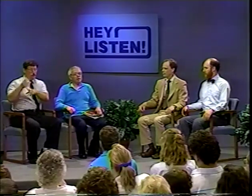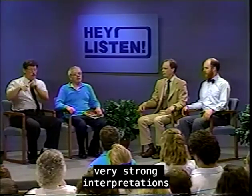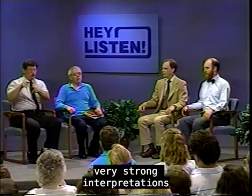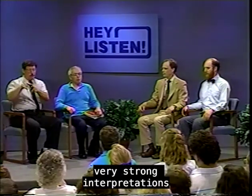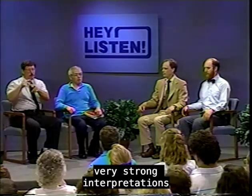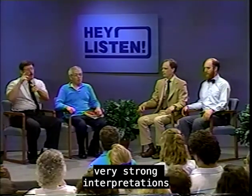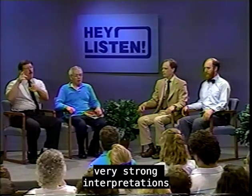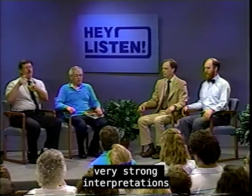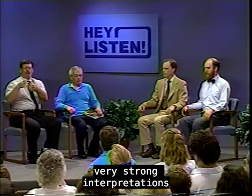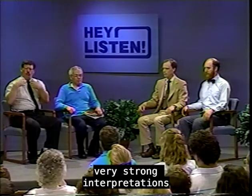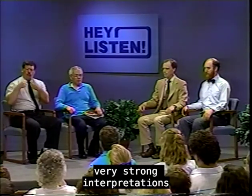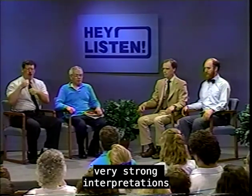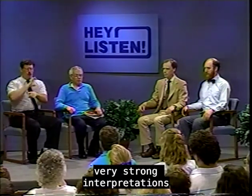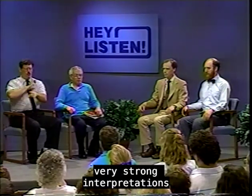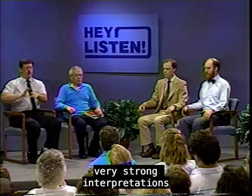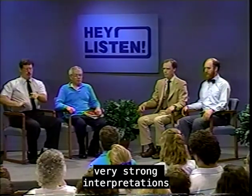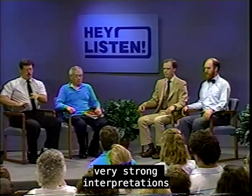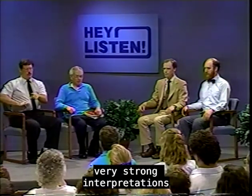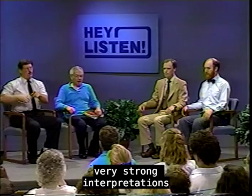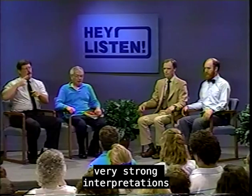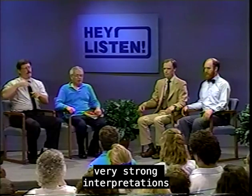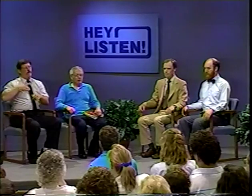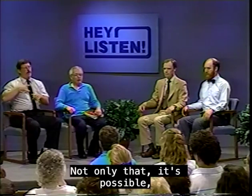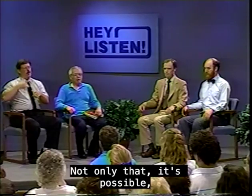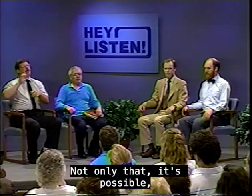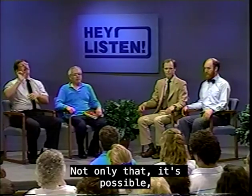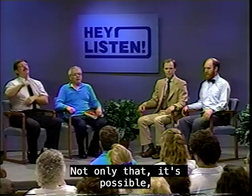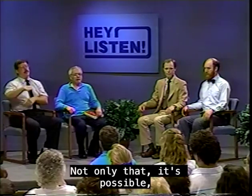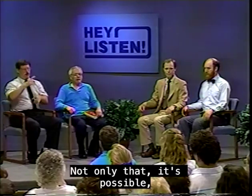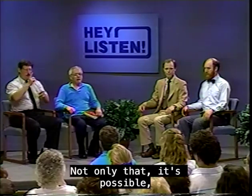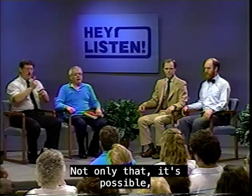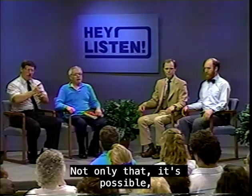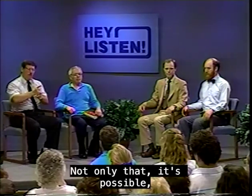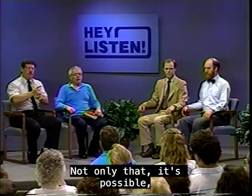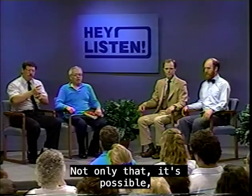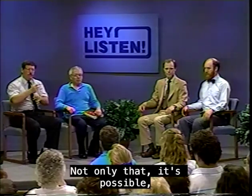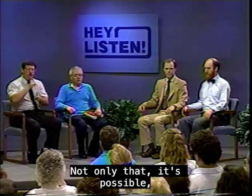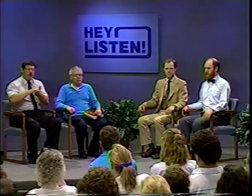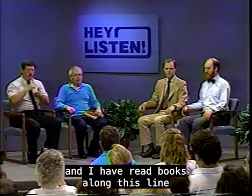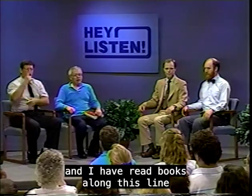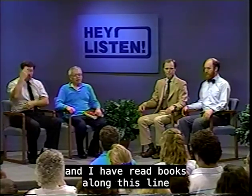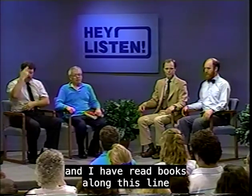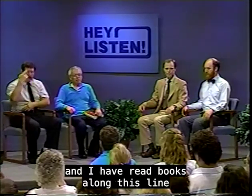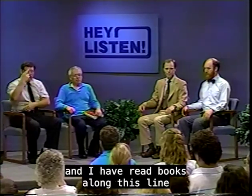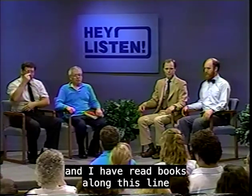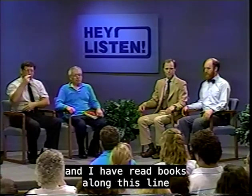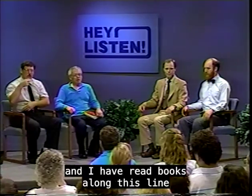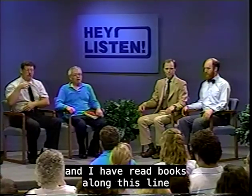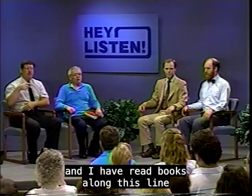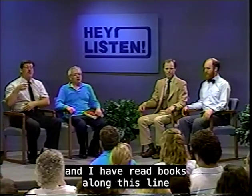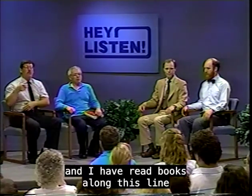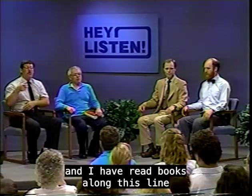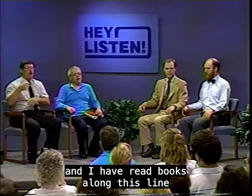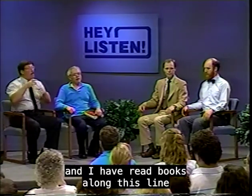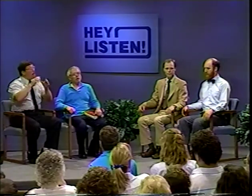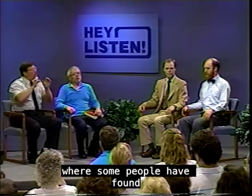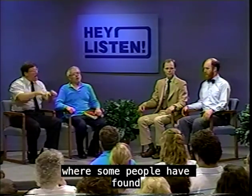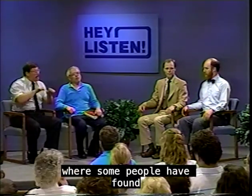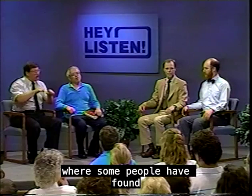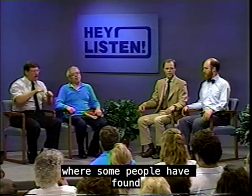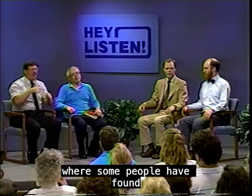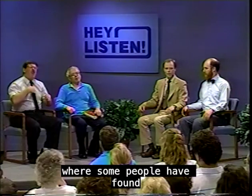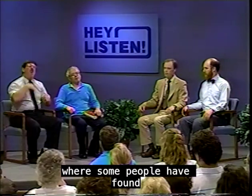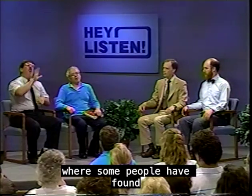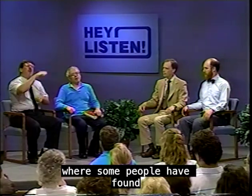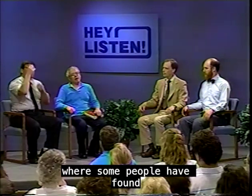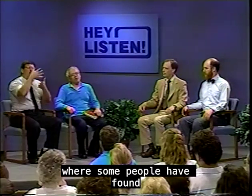have made very strong interpretations to that. Not only that, it's possible, and I have read books along this line, where